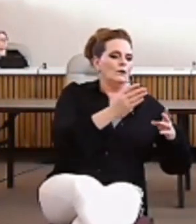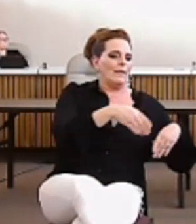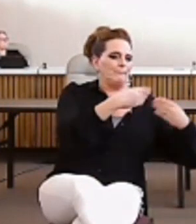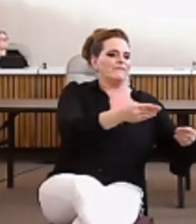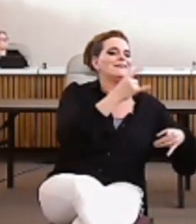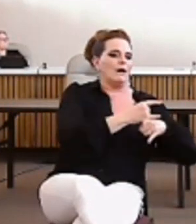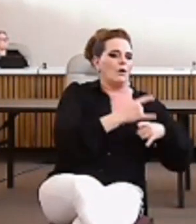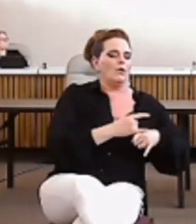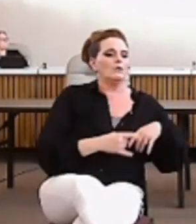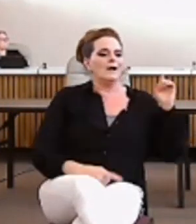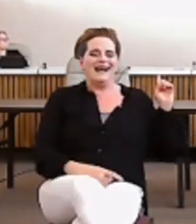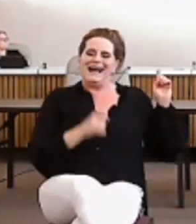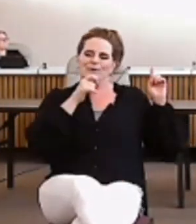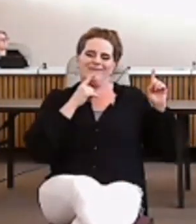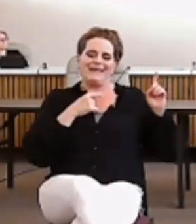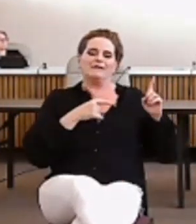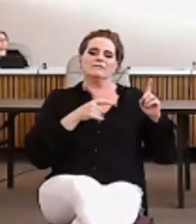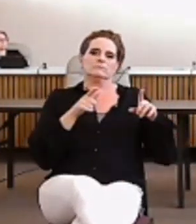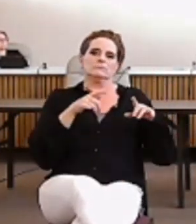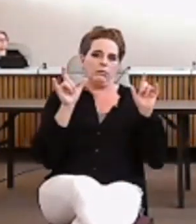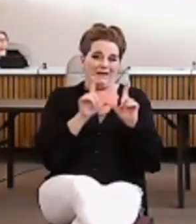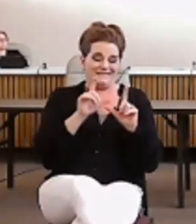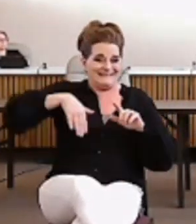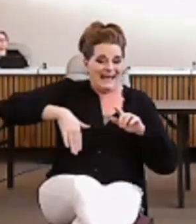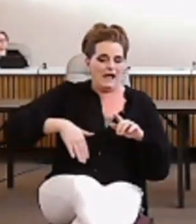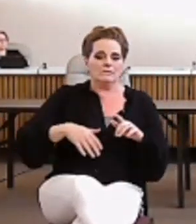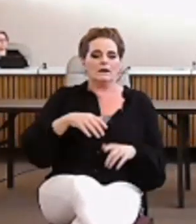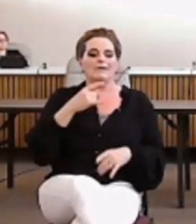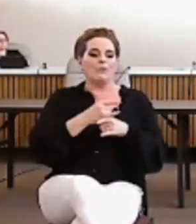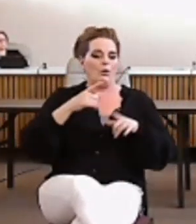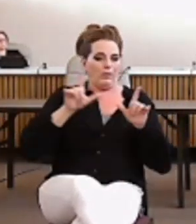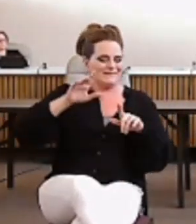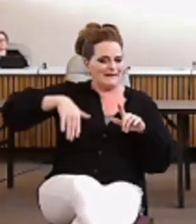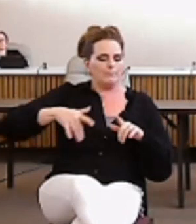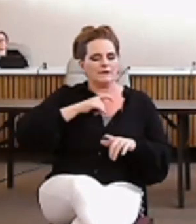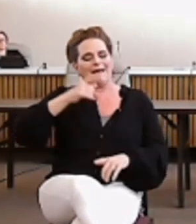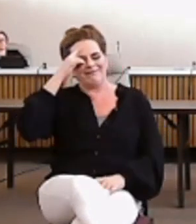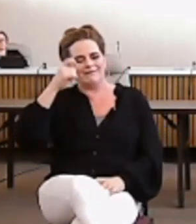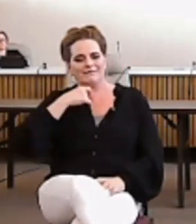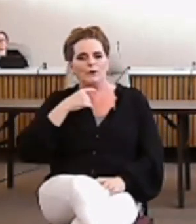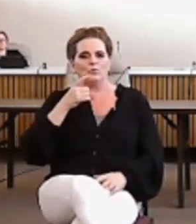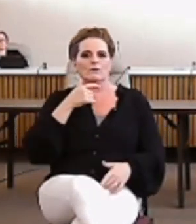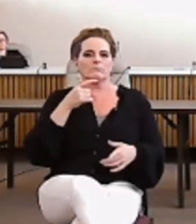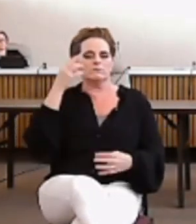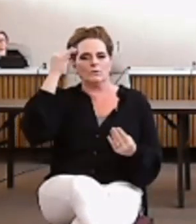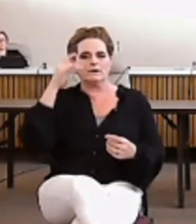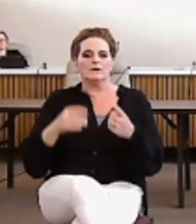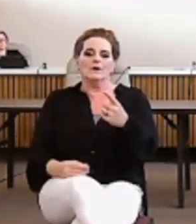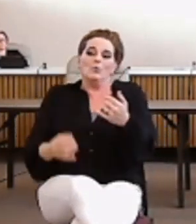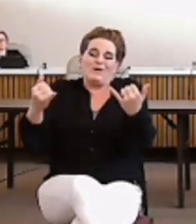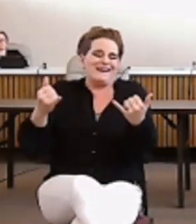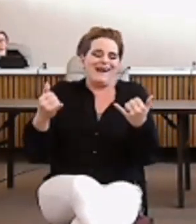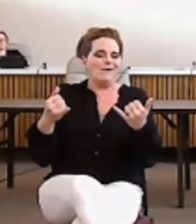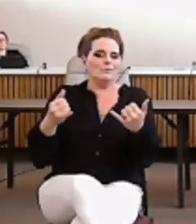don't think they've gotten their actual license yet, but I did think that they were considering it. Right. Presently, there is none in there. I